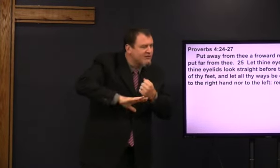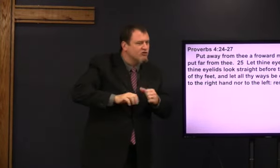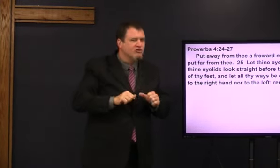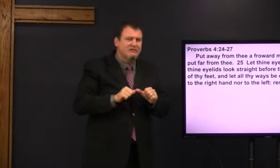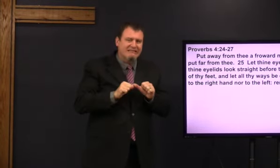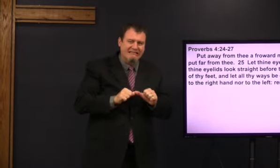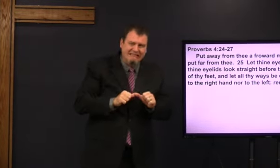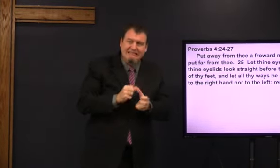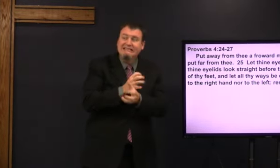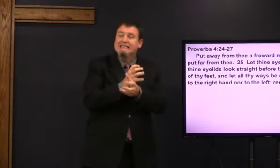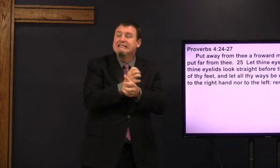stay